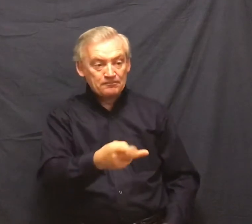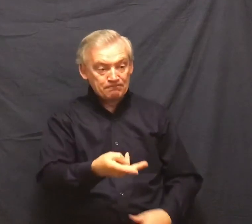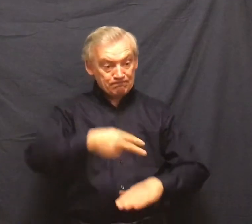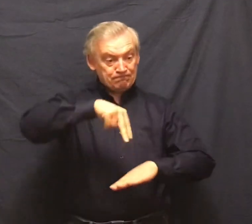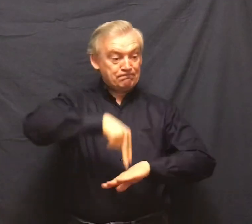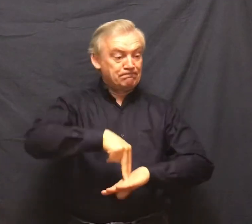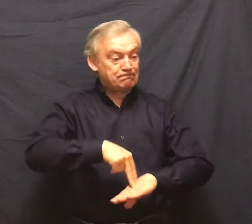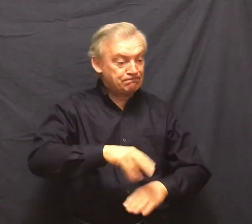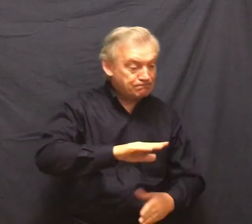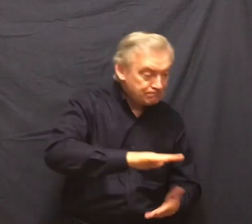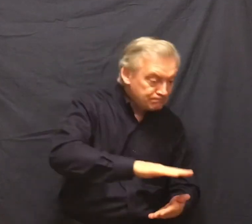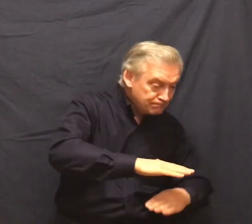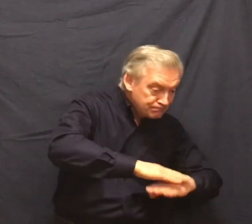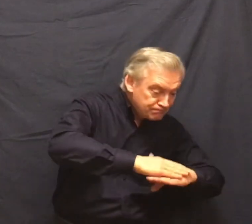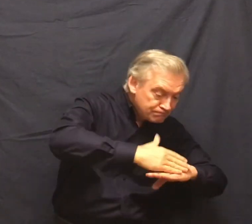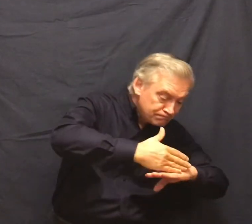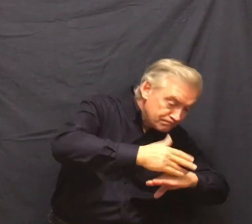Finally, George seemed satisfied.